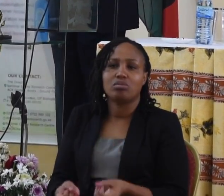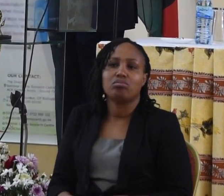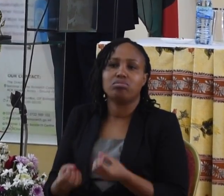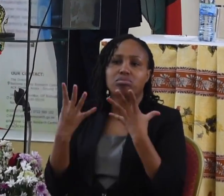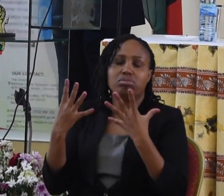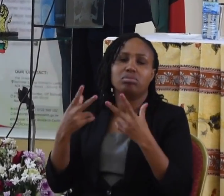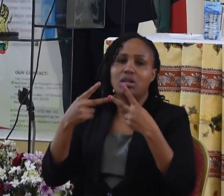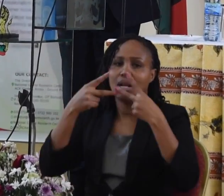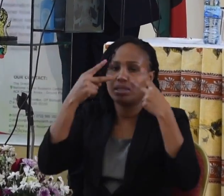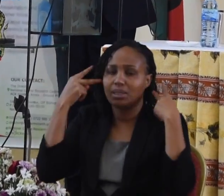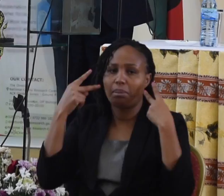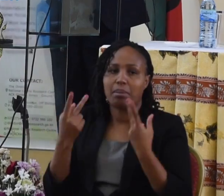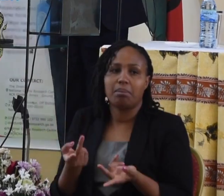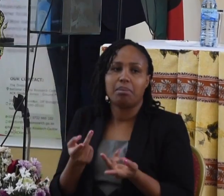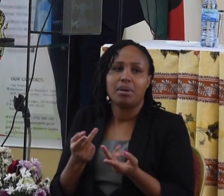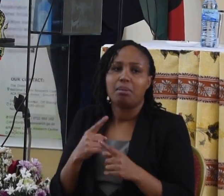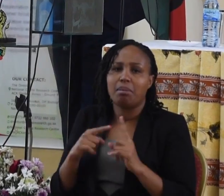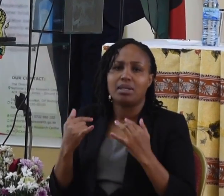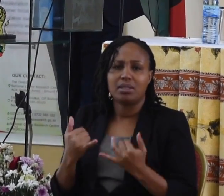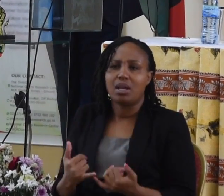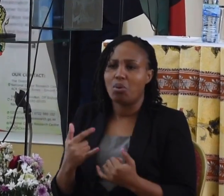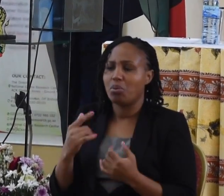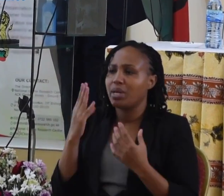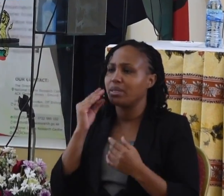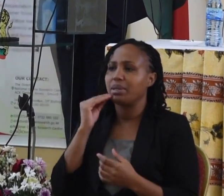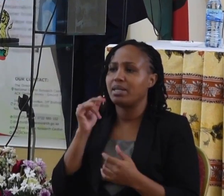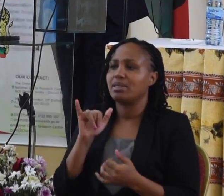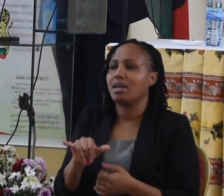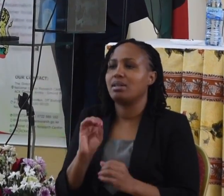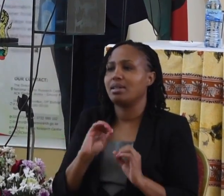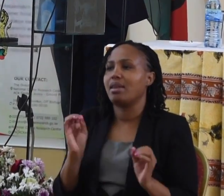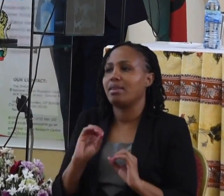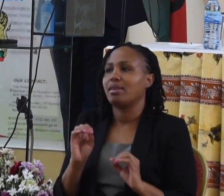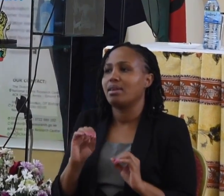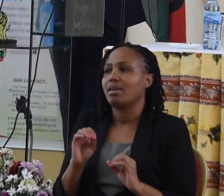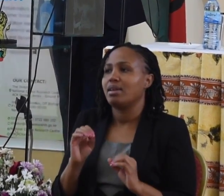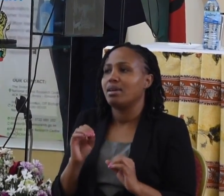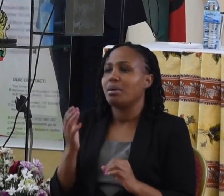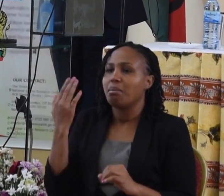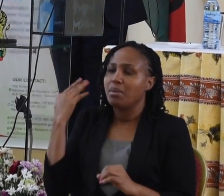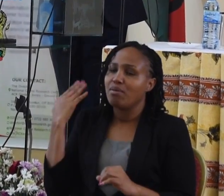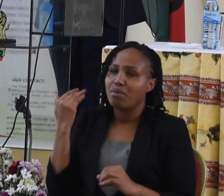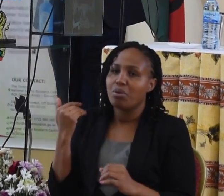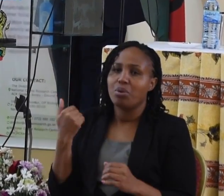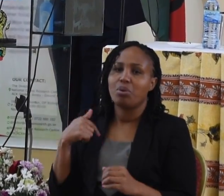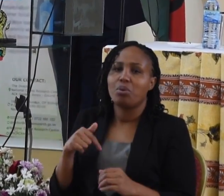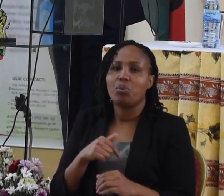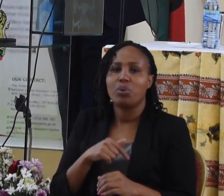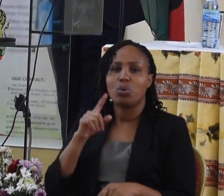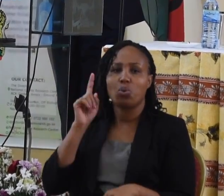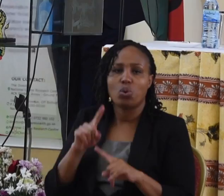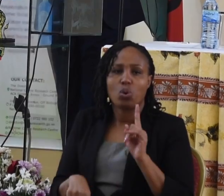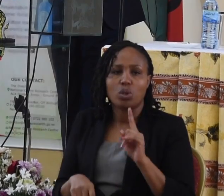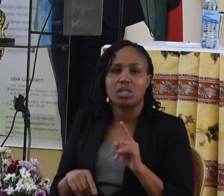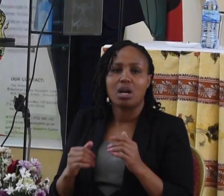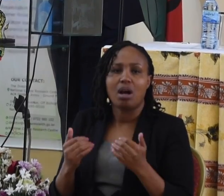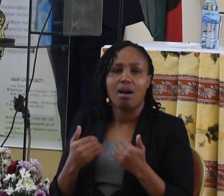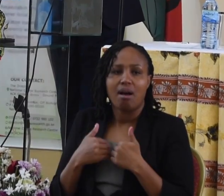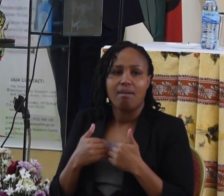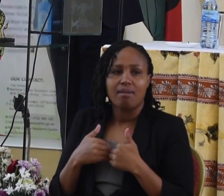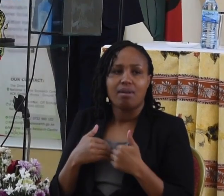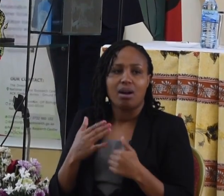Al-Shabaab somewhere. We are no longer exercising that. There are times waziri we could not even